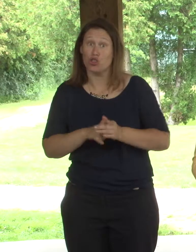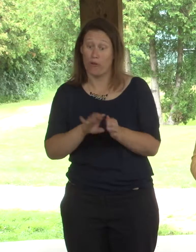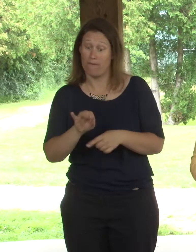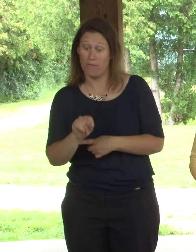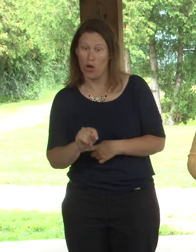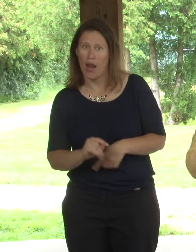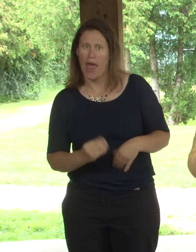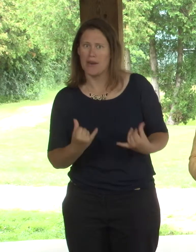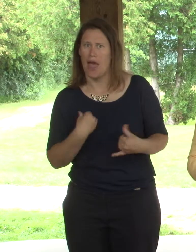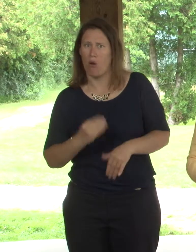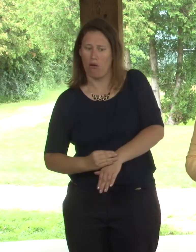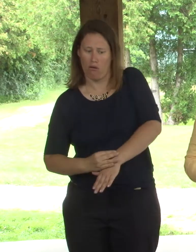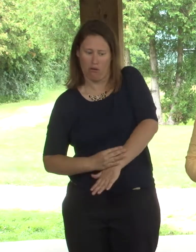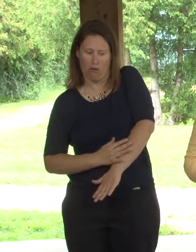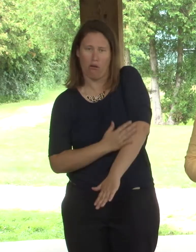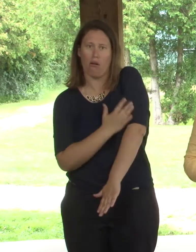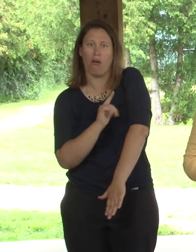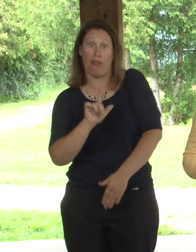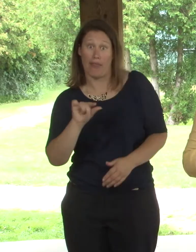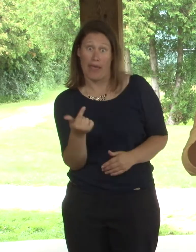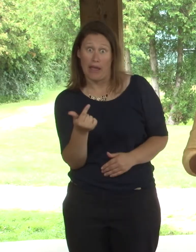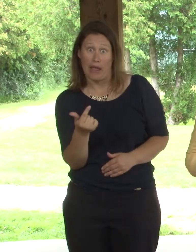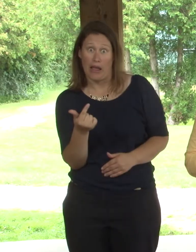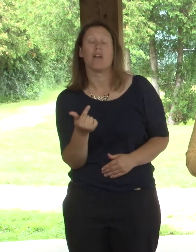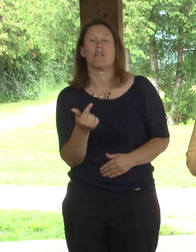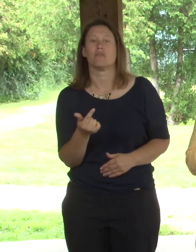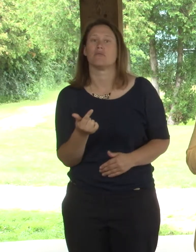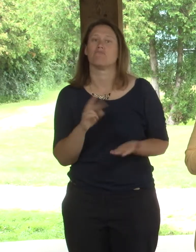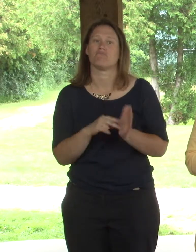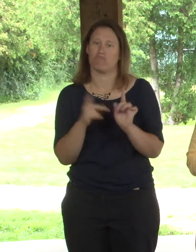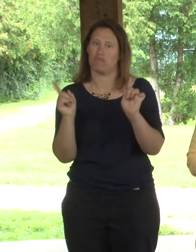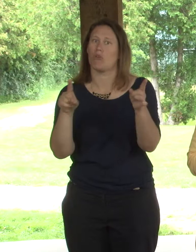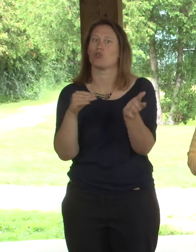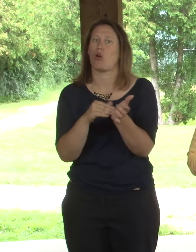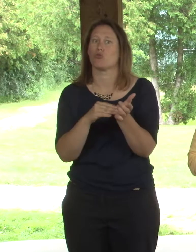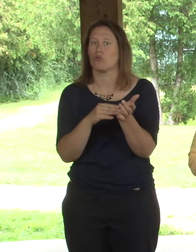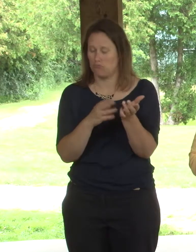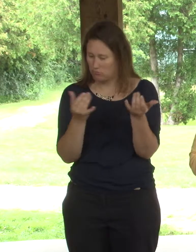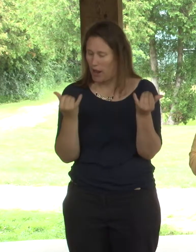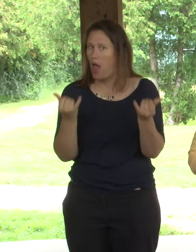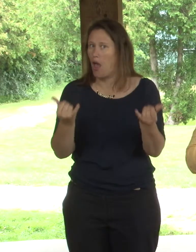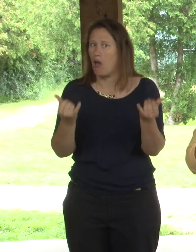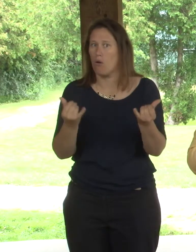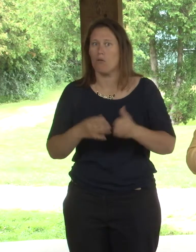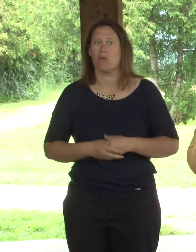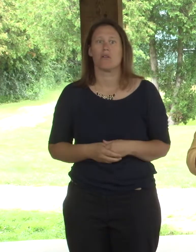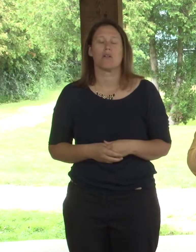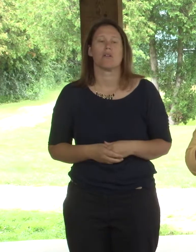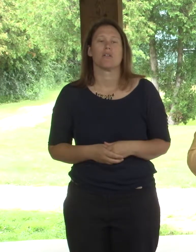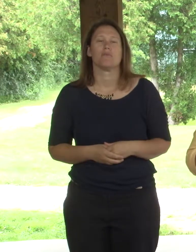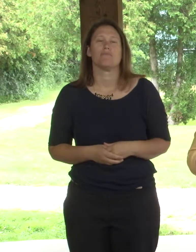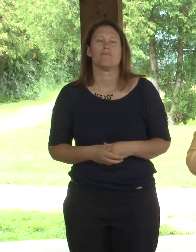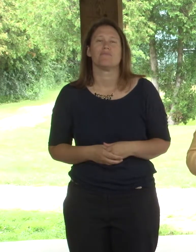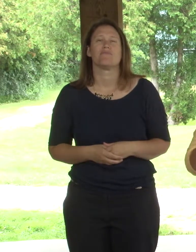seek medical attention much more quicker. So again, the key messages here that I always give out is people really need